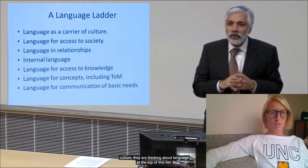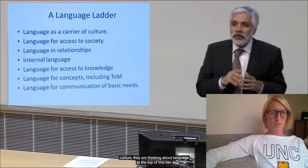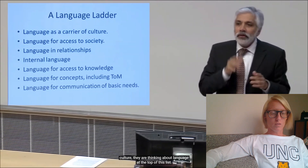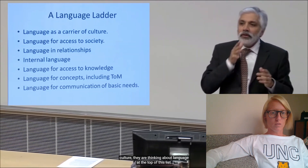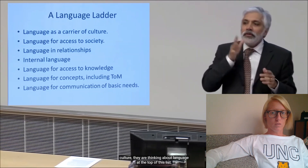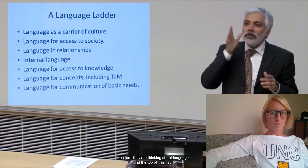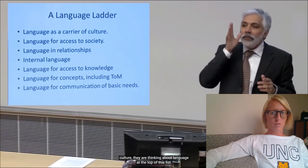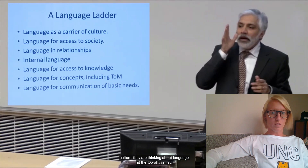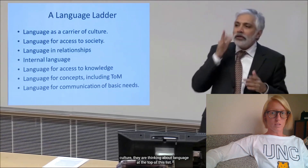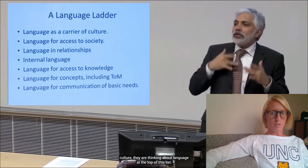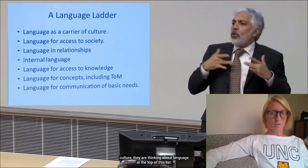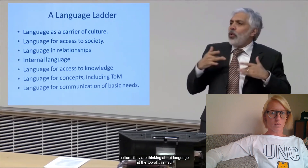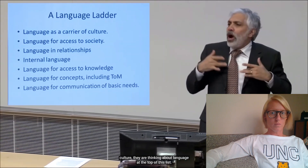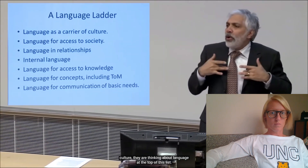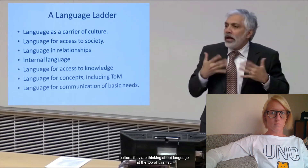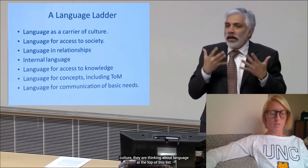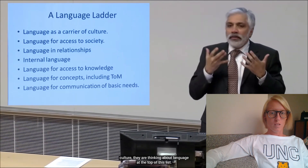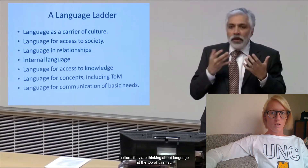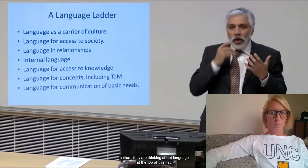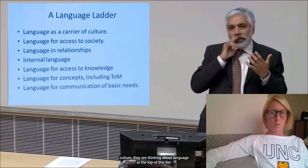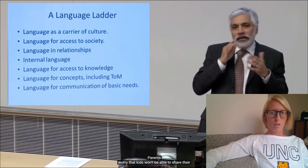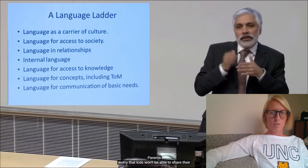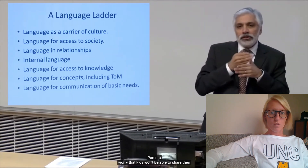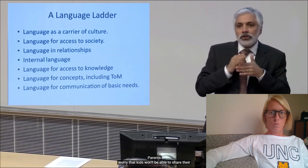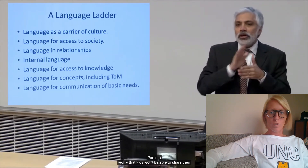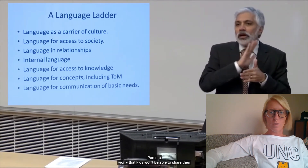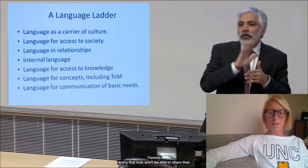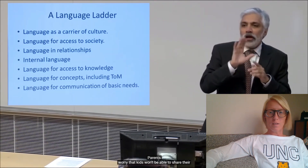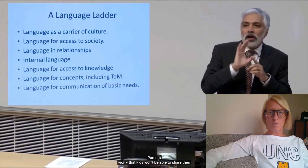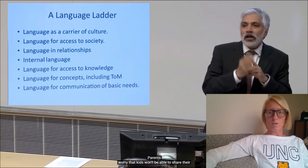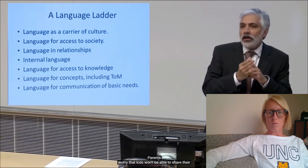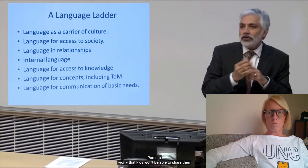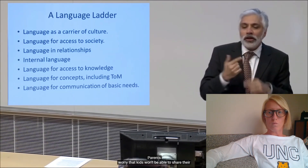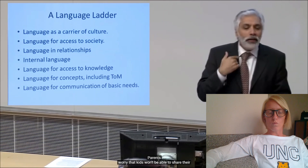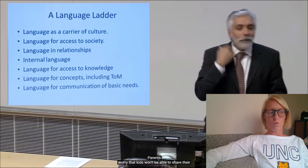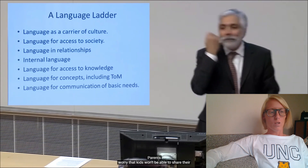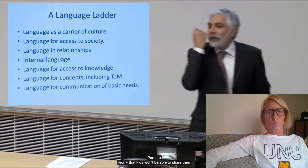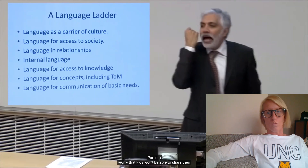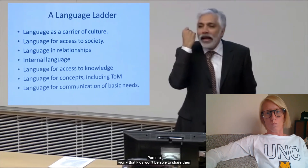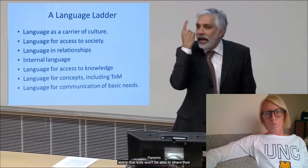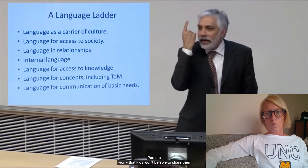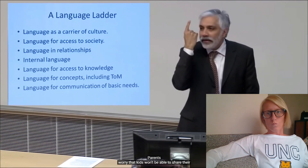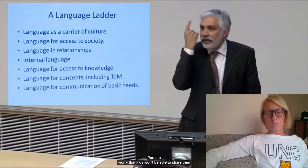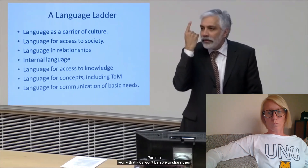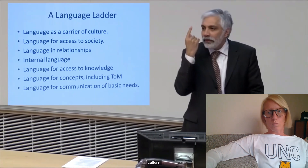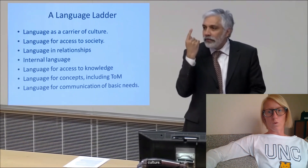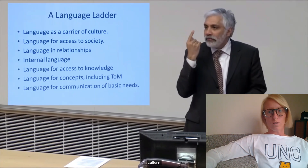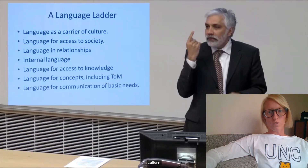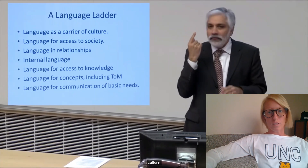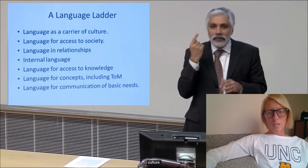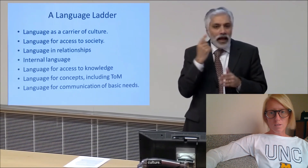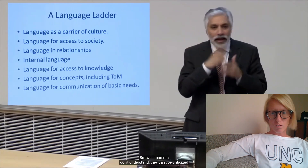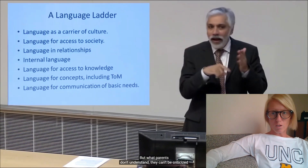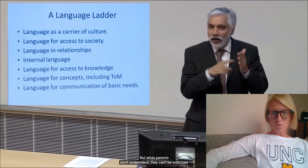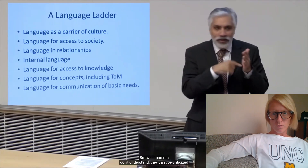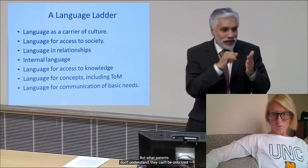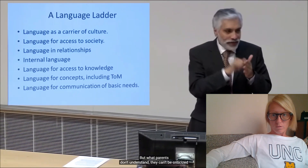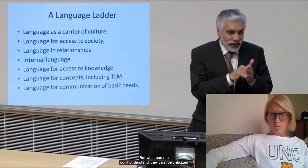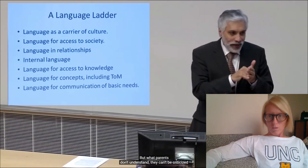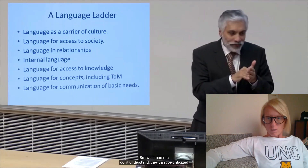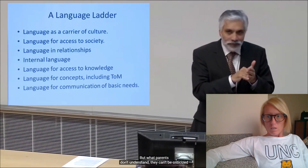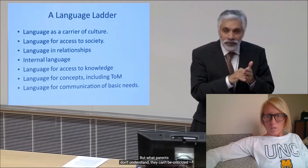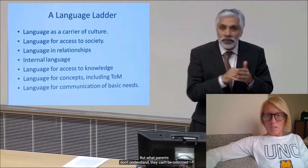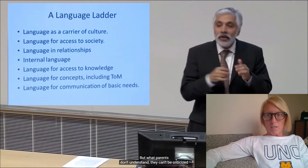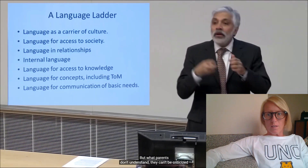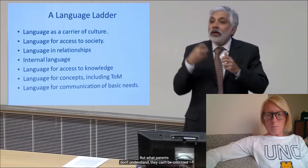list. Consider. Parents Are worry worried that they that kids won't be able to share their won't culture. understand their But what culture, parents